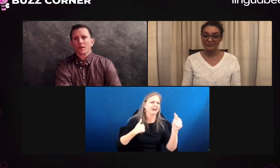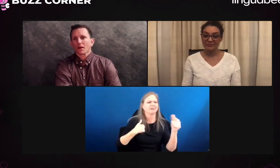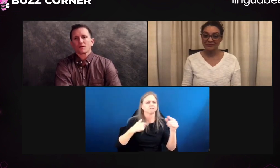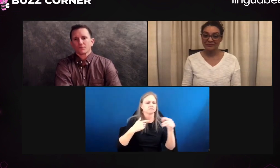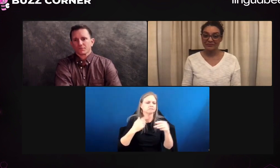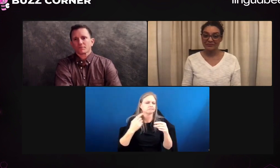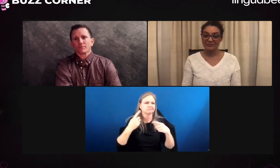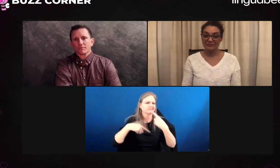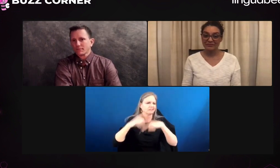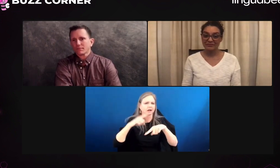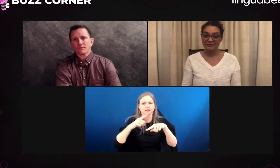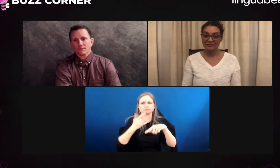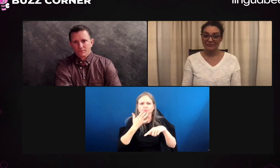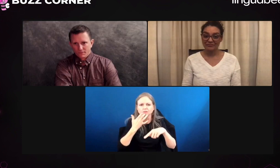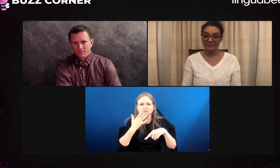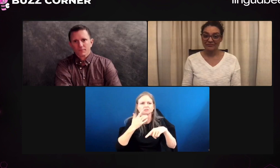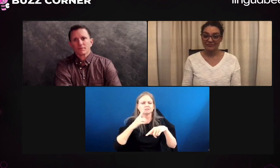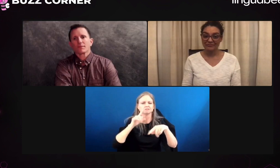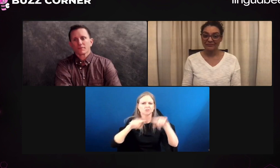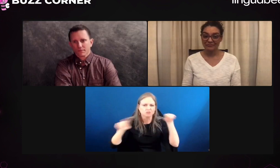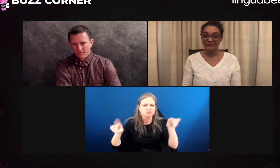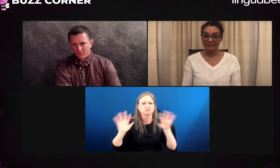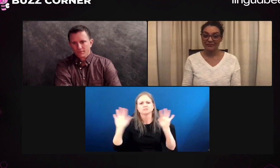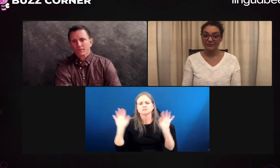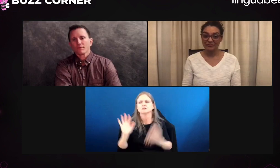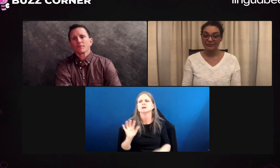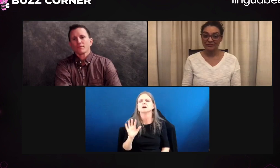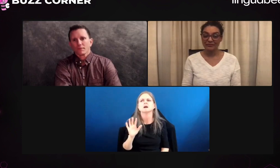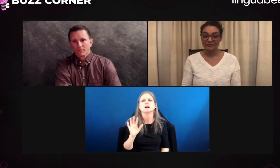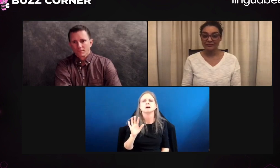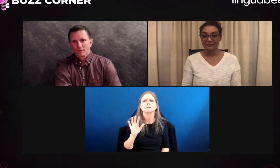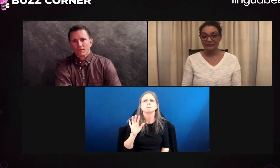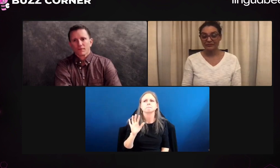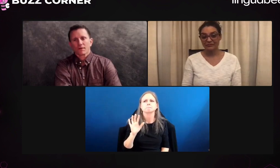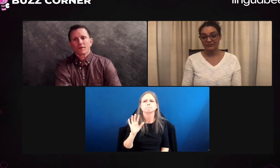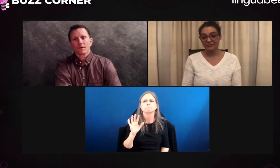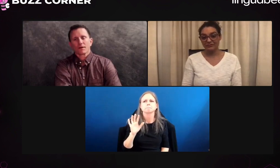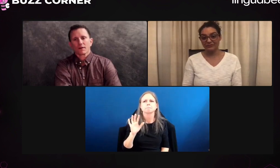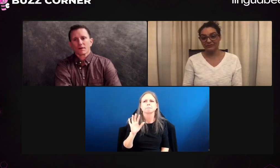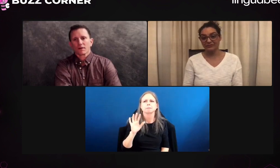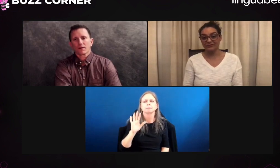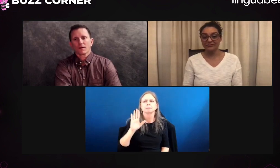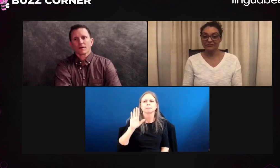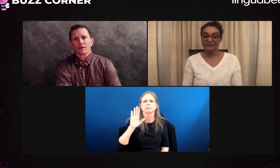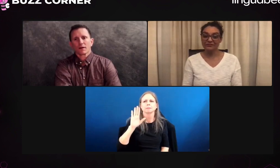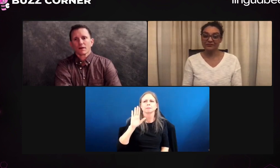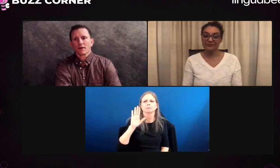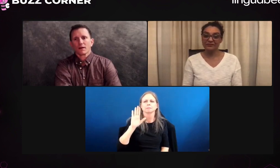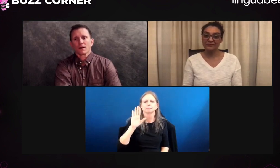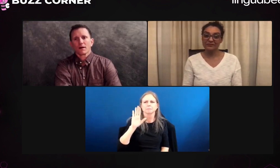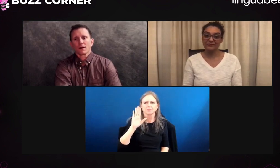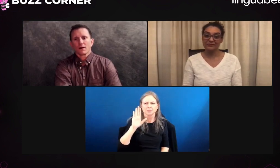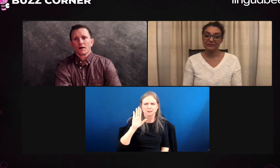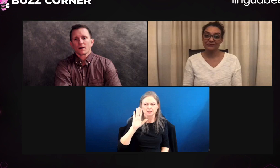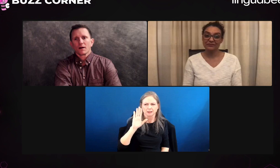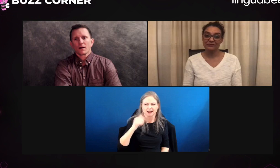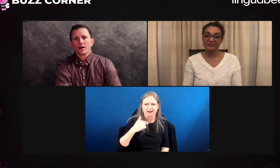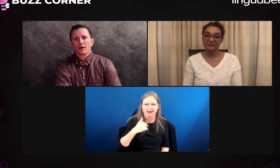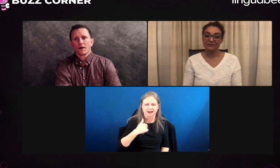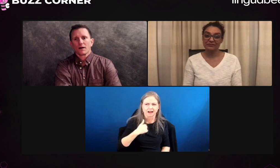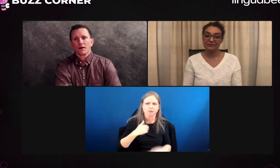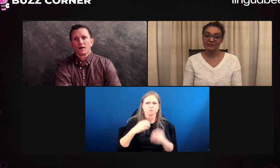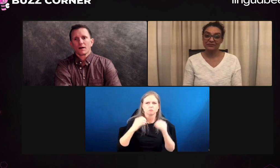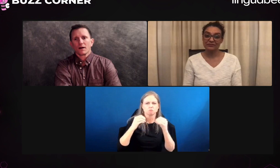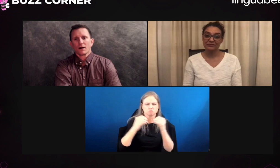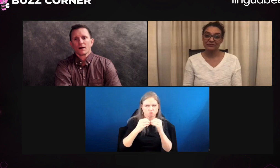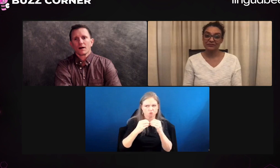that they need to change their signing. That's not what I'm talking about. We all have sign preferences and sign variations. That's not the